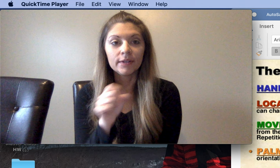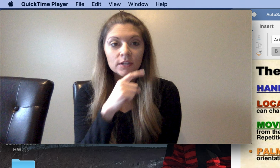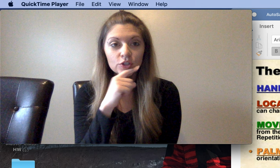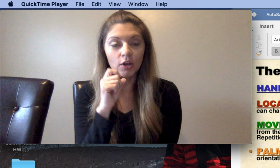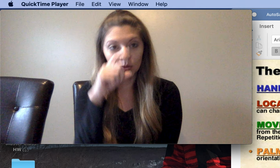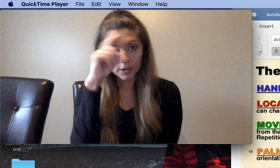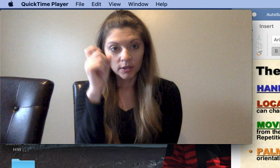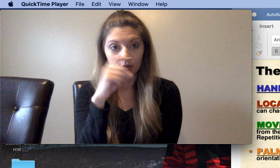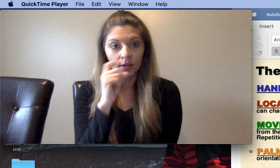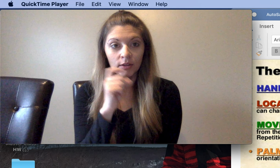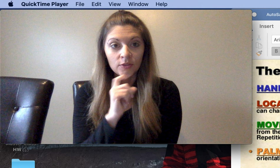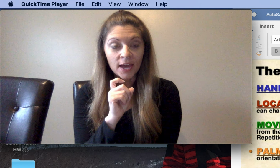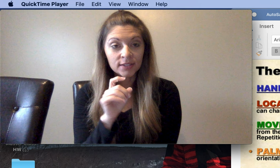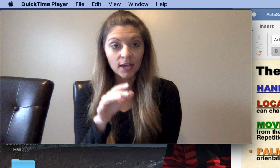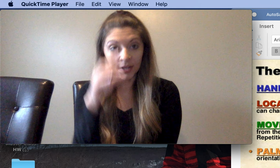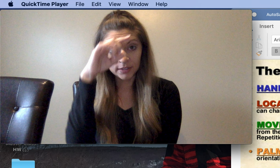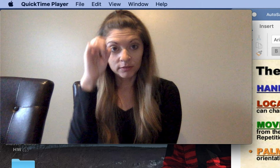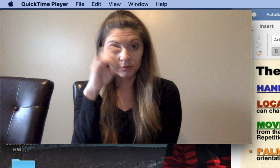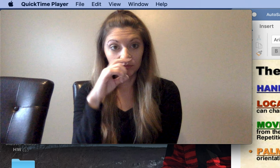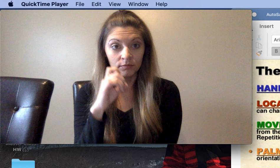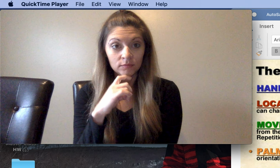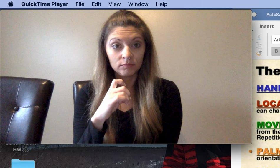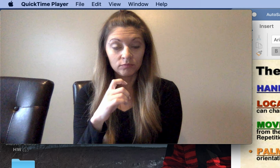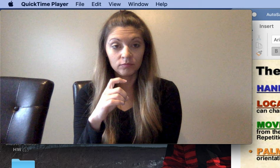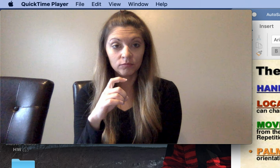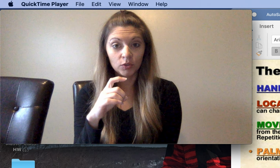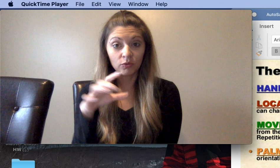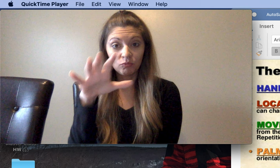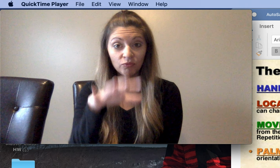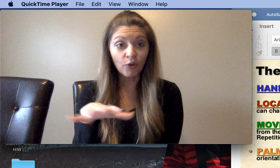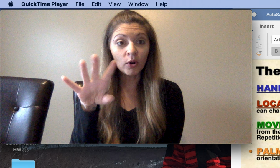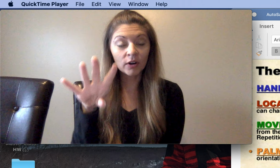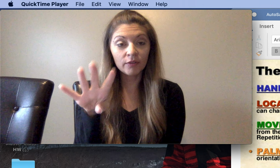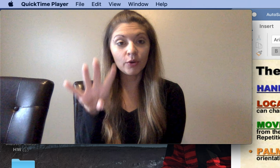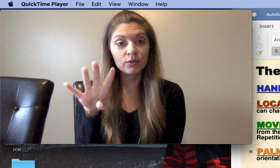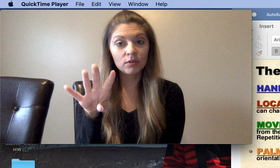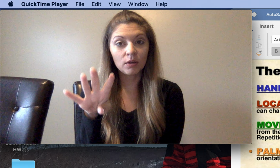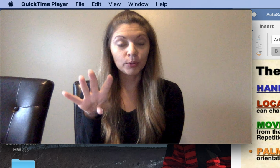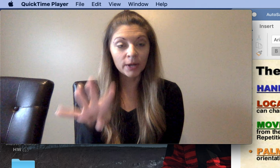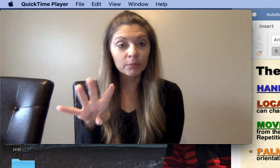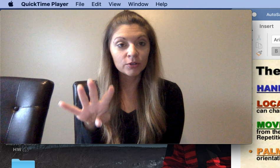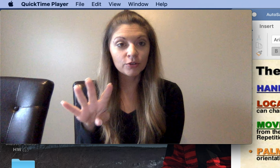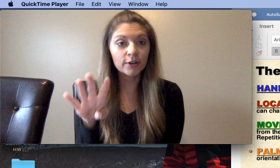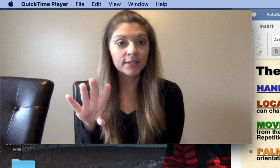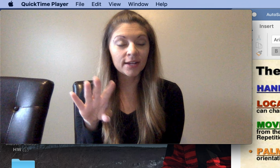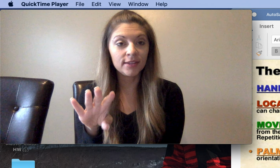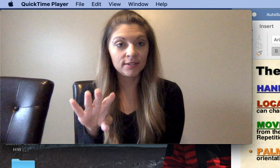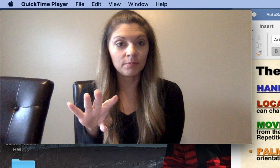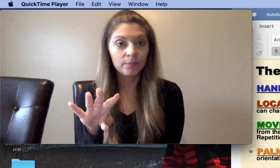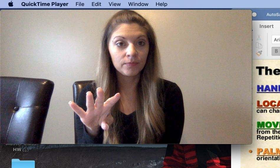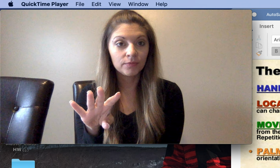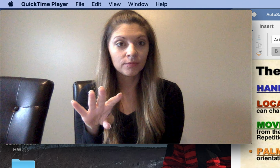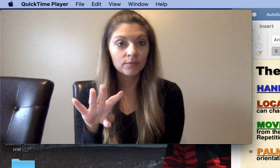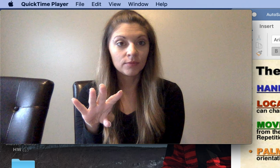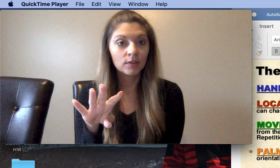Sorry. So that sign, or 4 of those parameters are exactly the